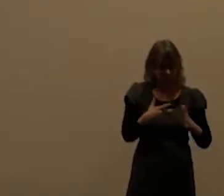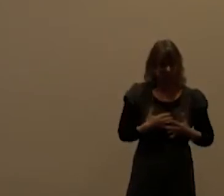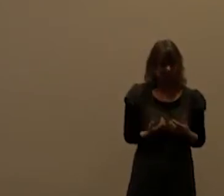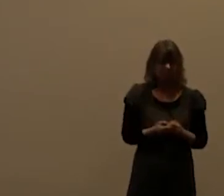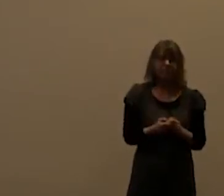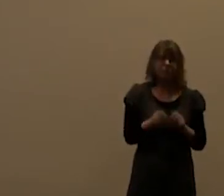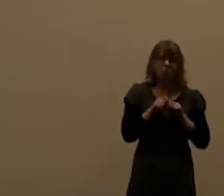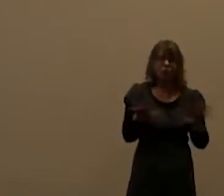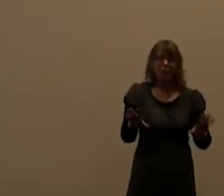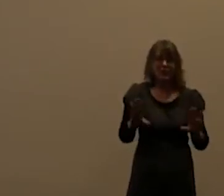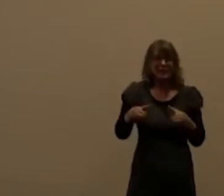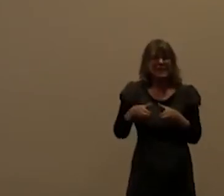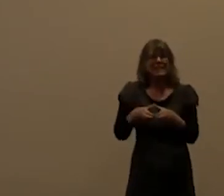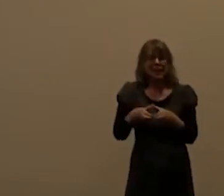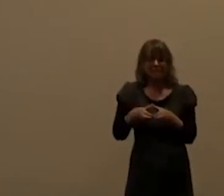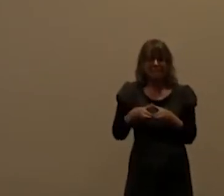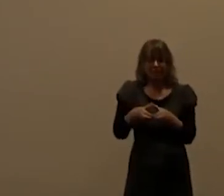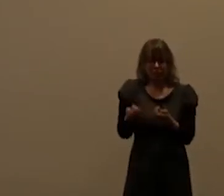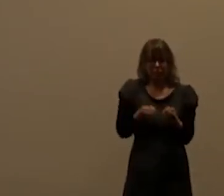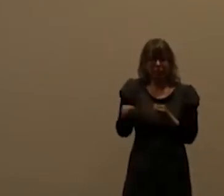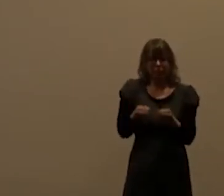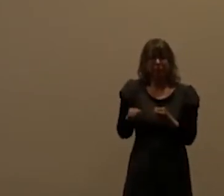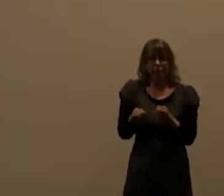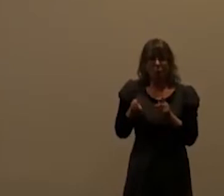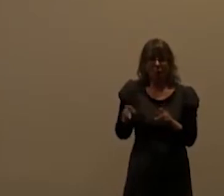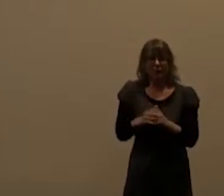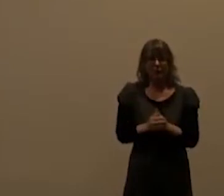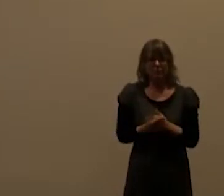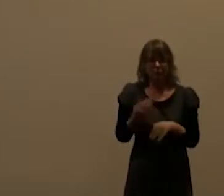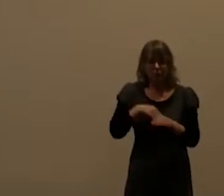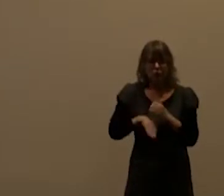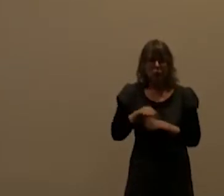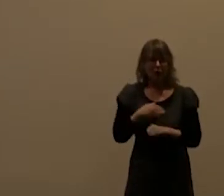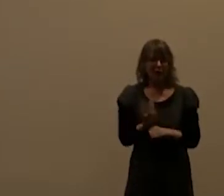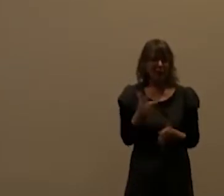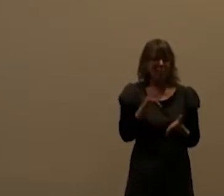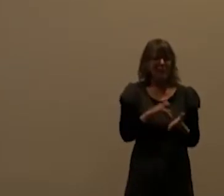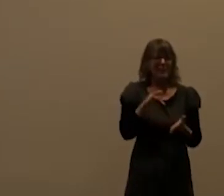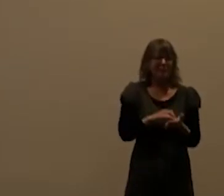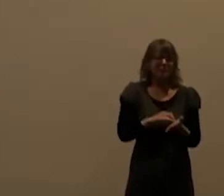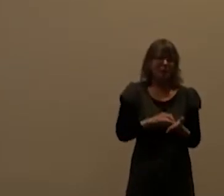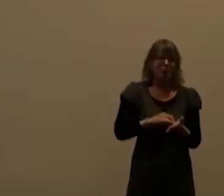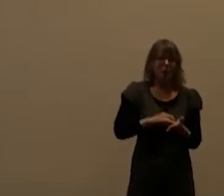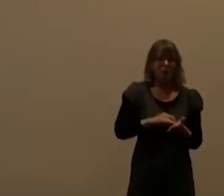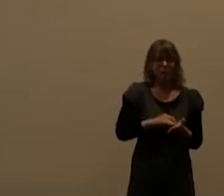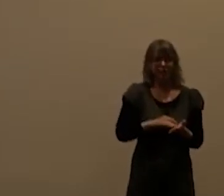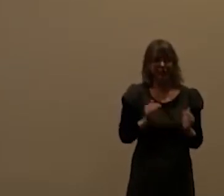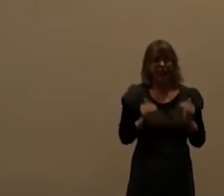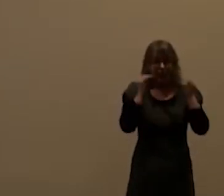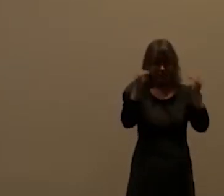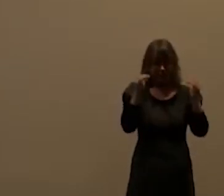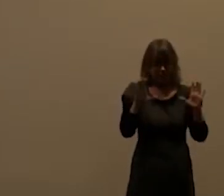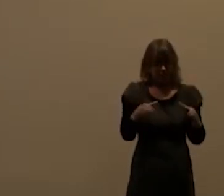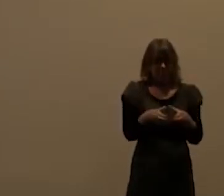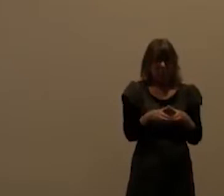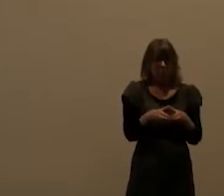component for that to be able to govern and manage that. So everything that we get in the Center of Excellence Toolkit to manage our normal environments, our non-Dataverse for Teams